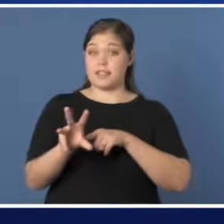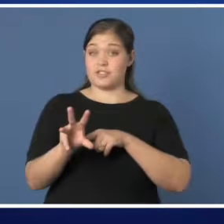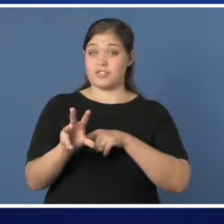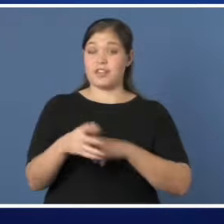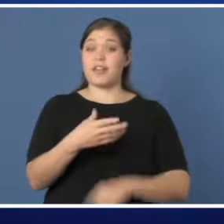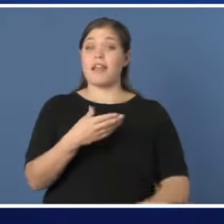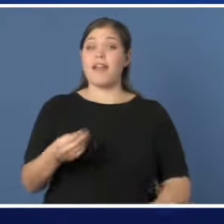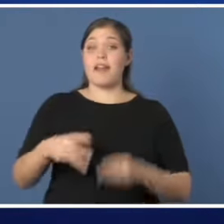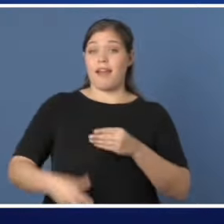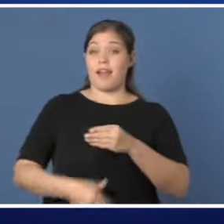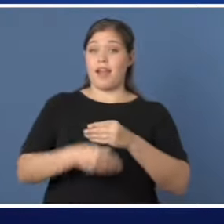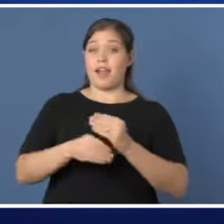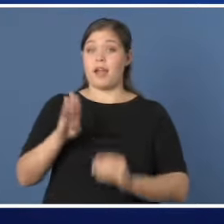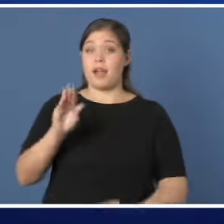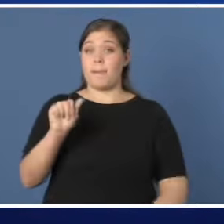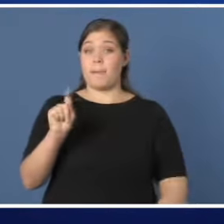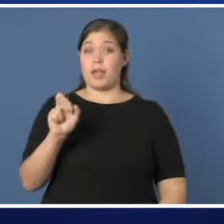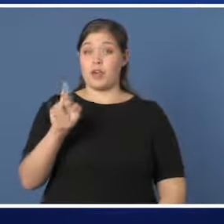Flashlight and extra batteries.